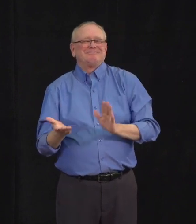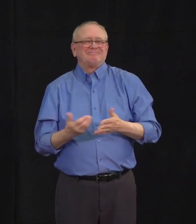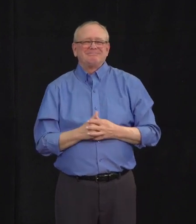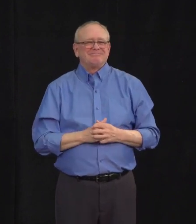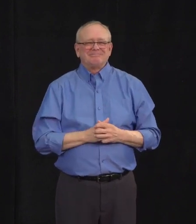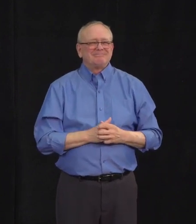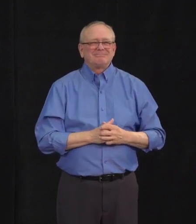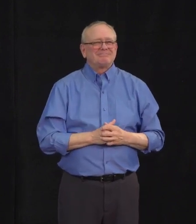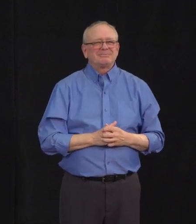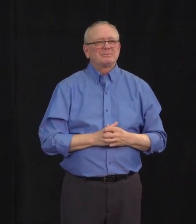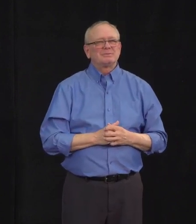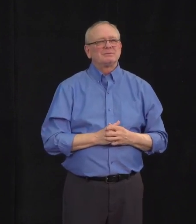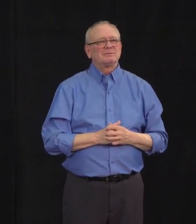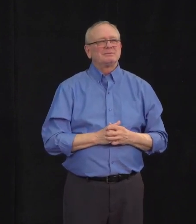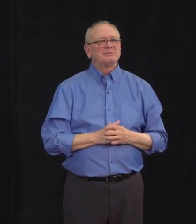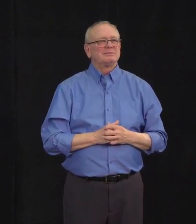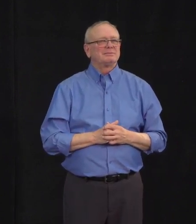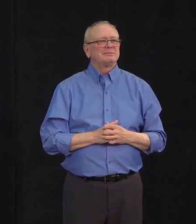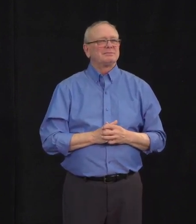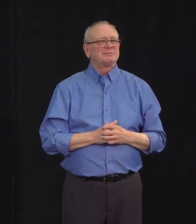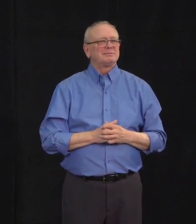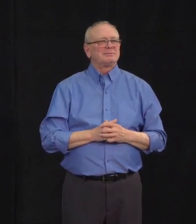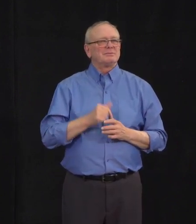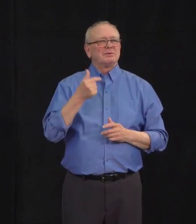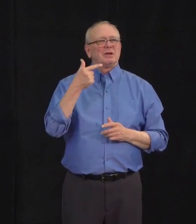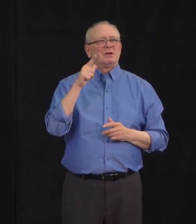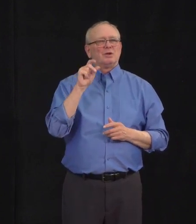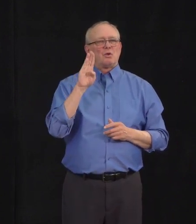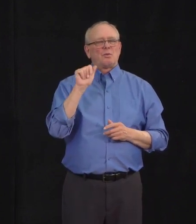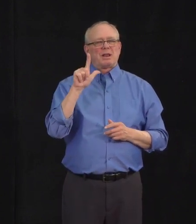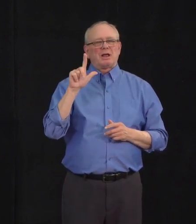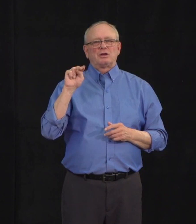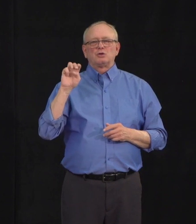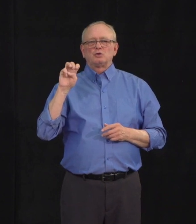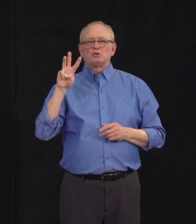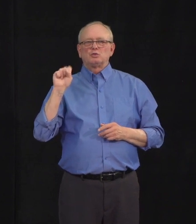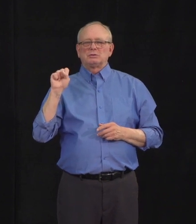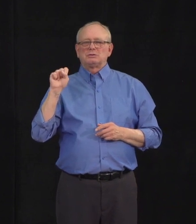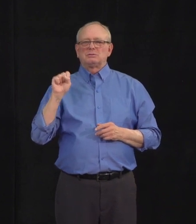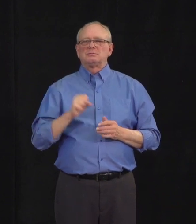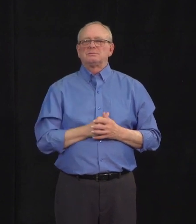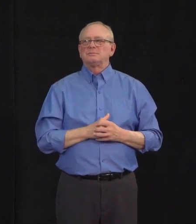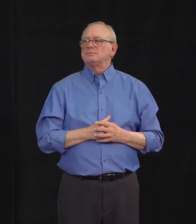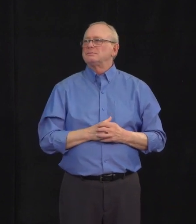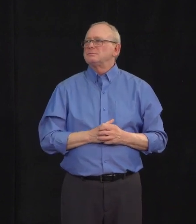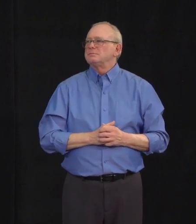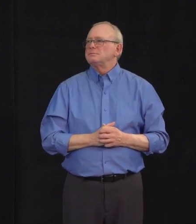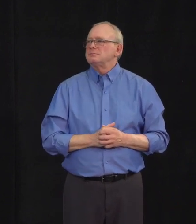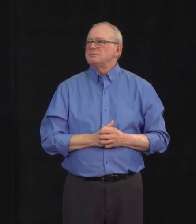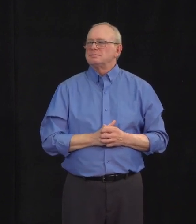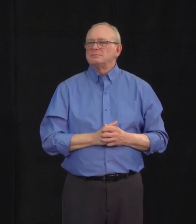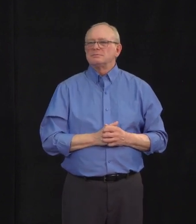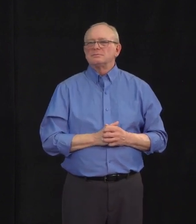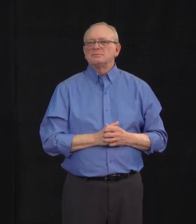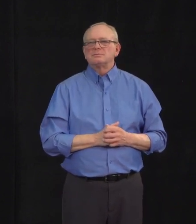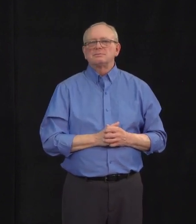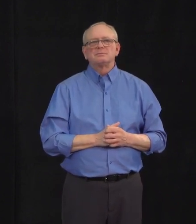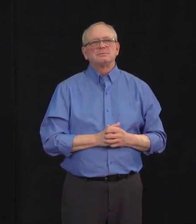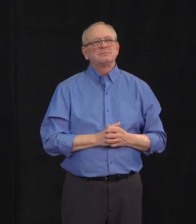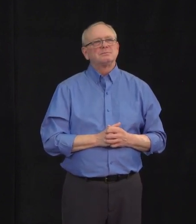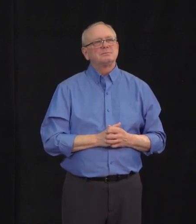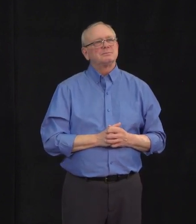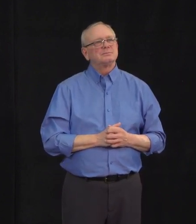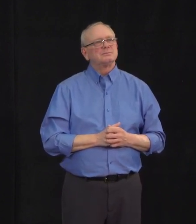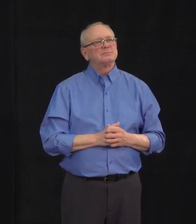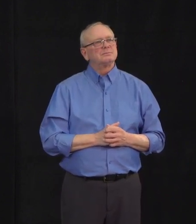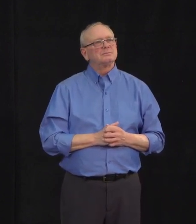Sorry, next is Julia Wong with Global News. Go ahead, Julia. Hi, Dr. Hinshaw. Thanks for taking my question. We just had a protest